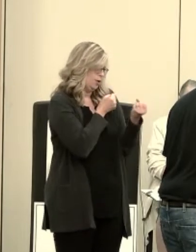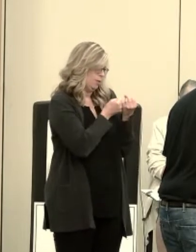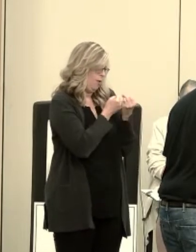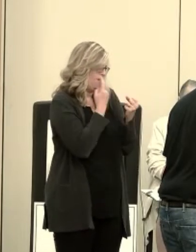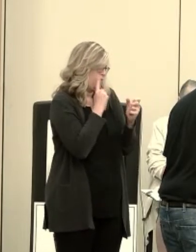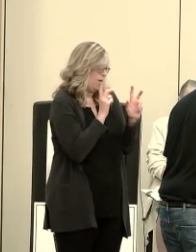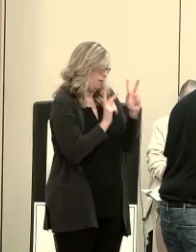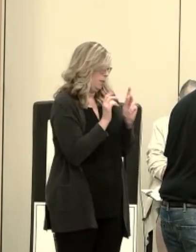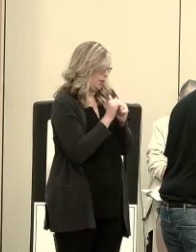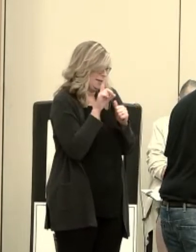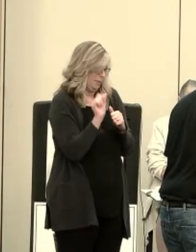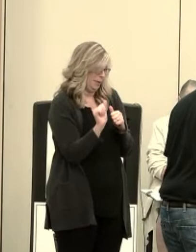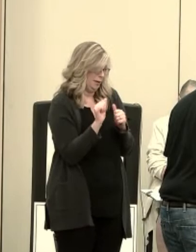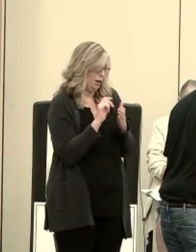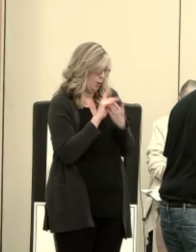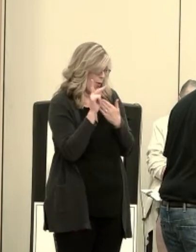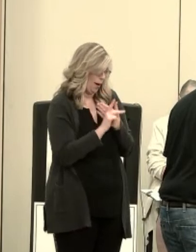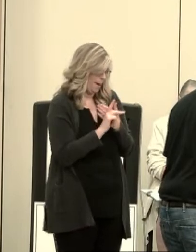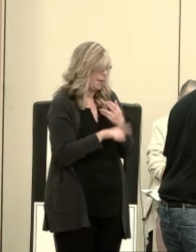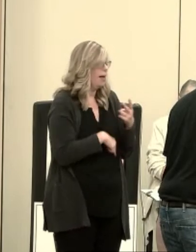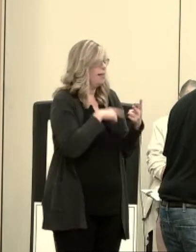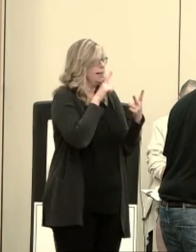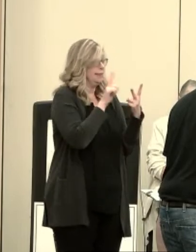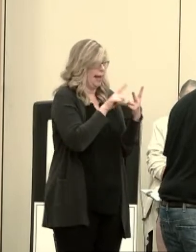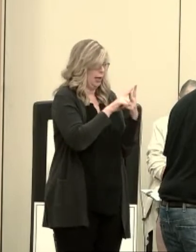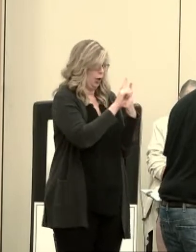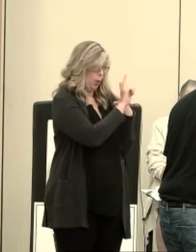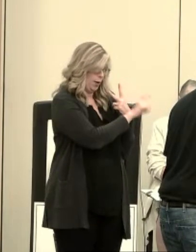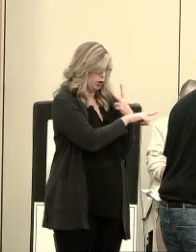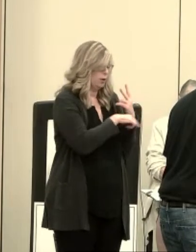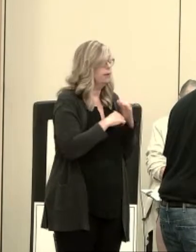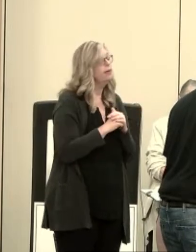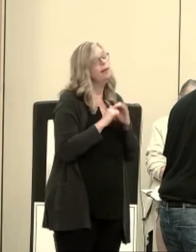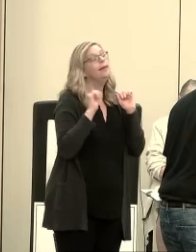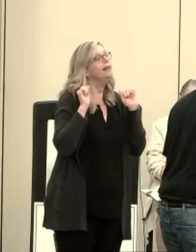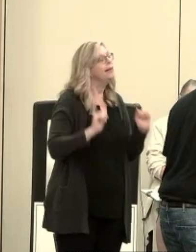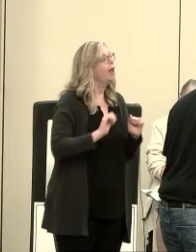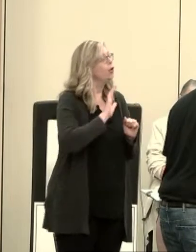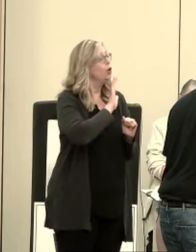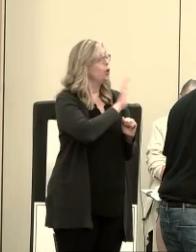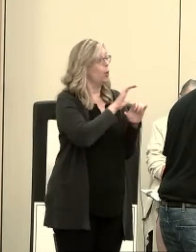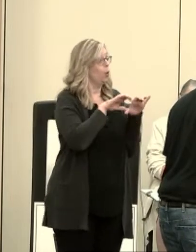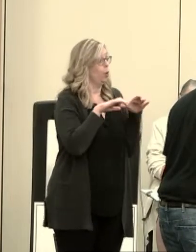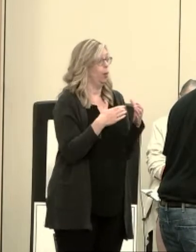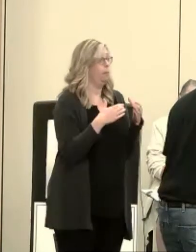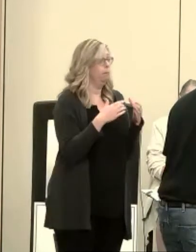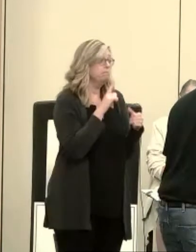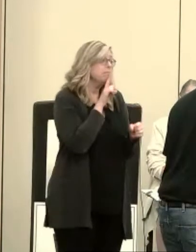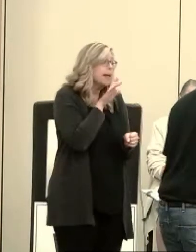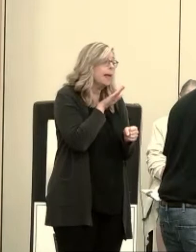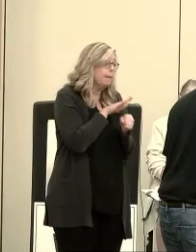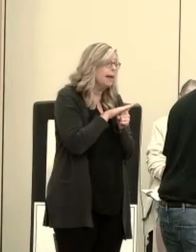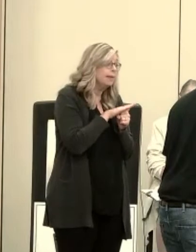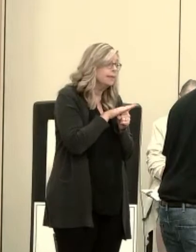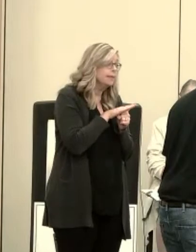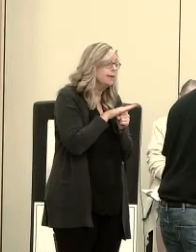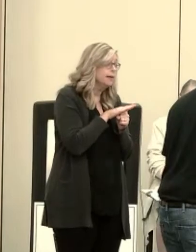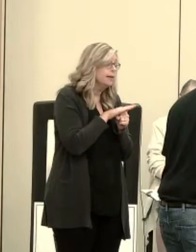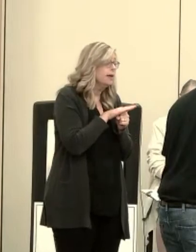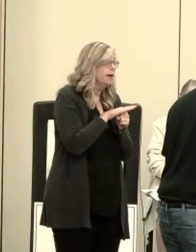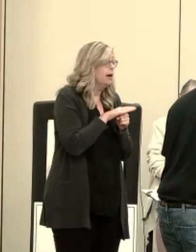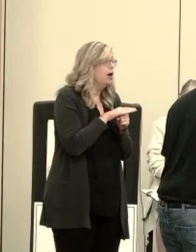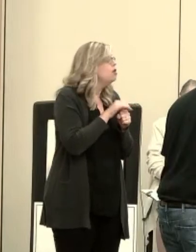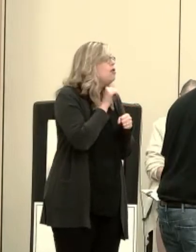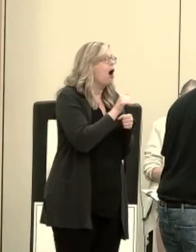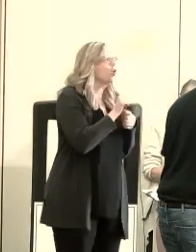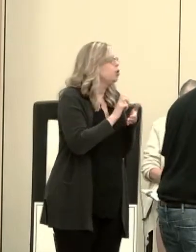Disabilities program? Second, does your party commit to not directly nor indirectly claw